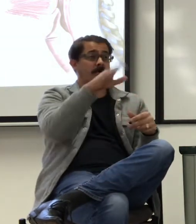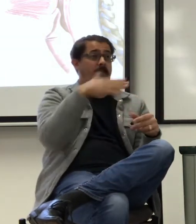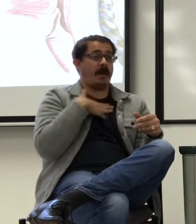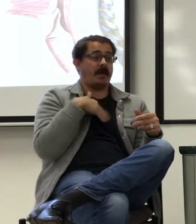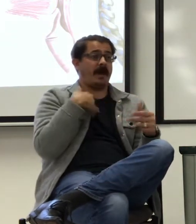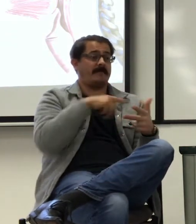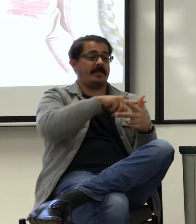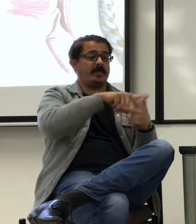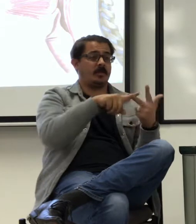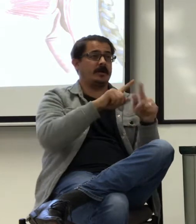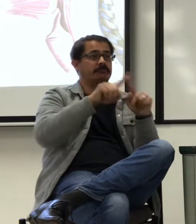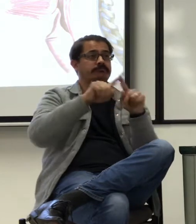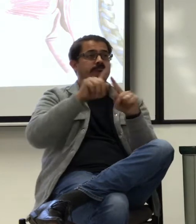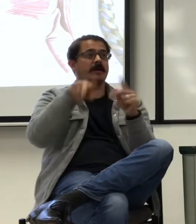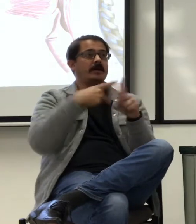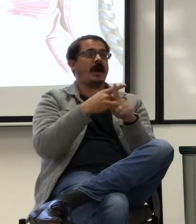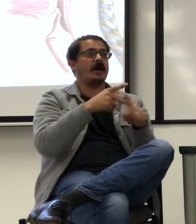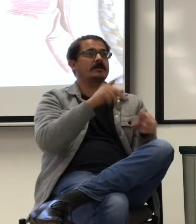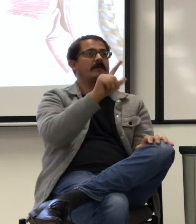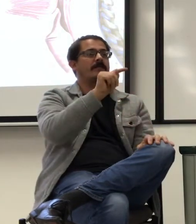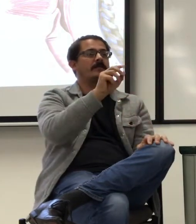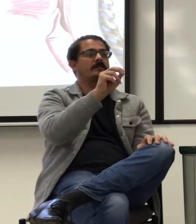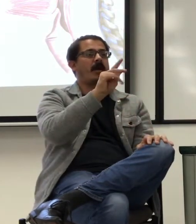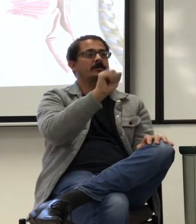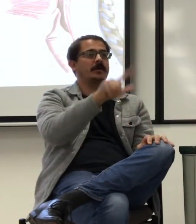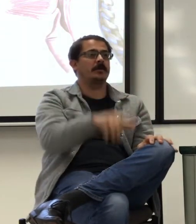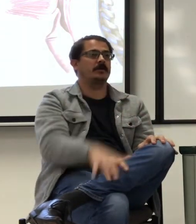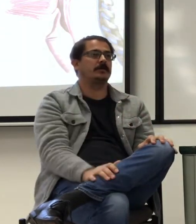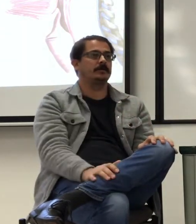Talk about the larynx.